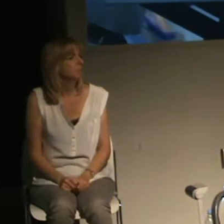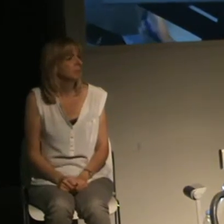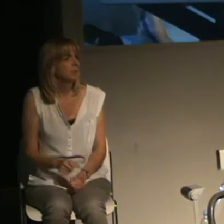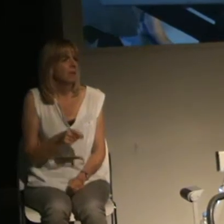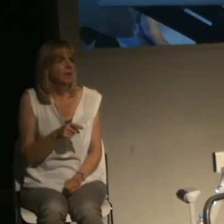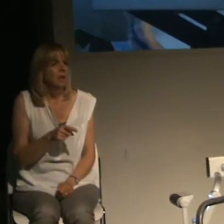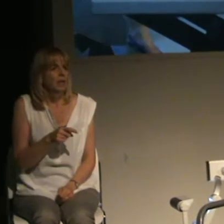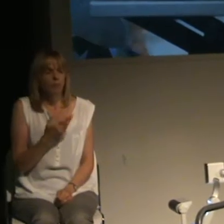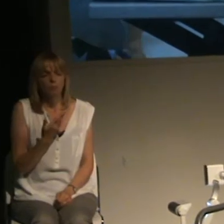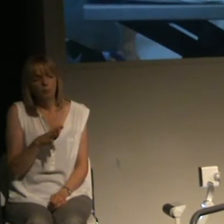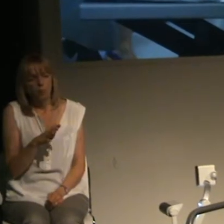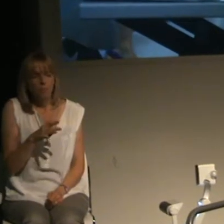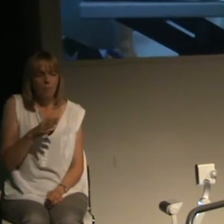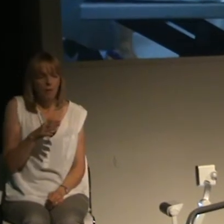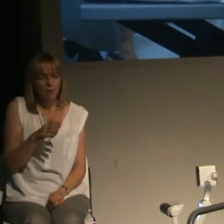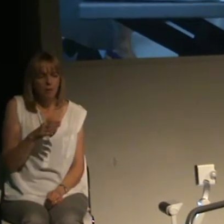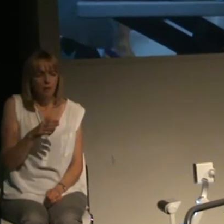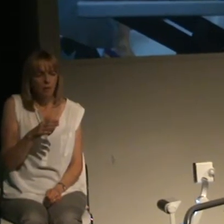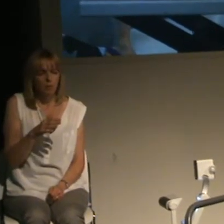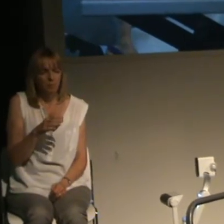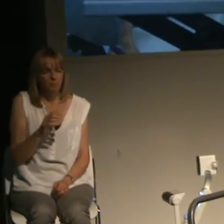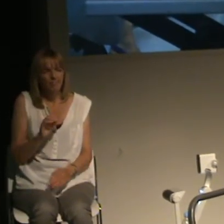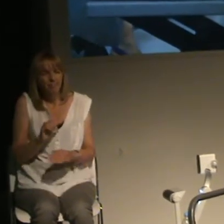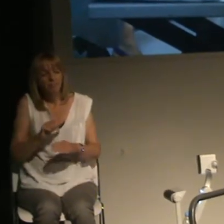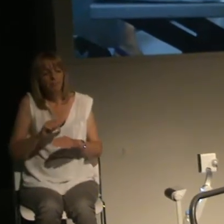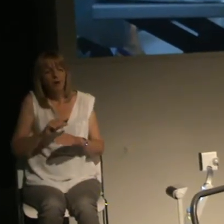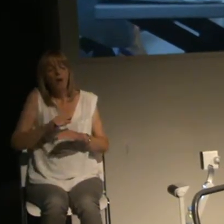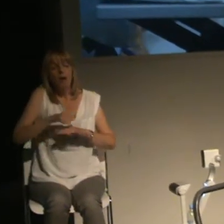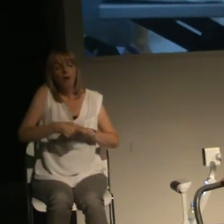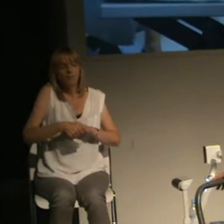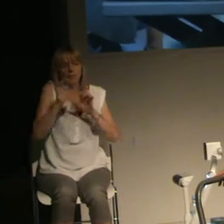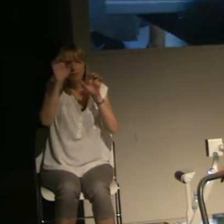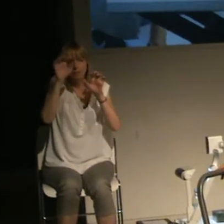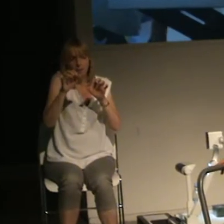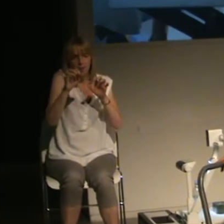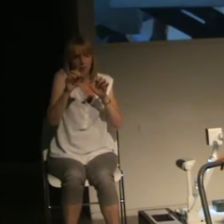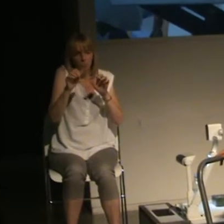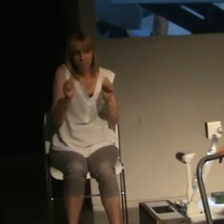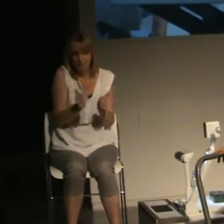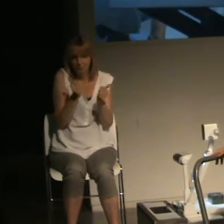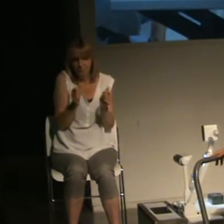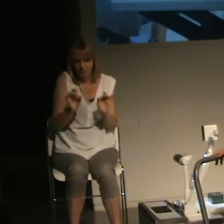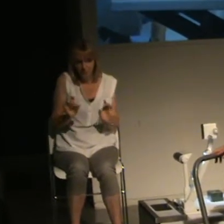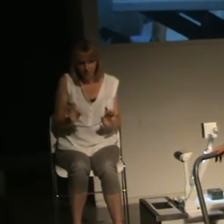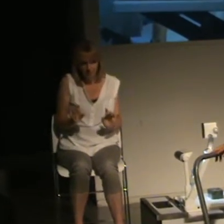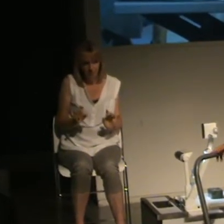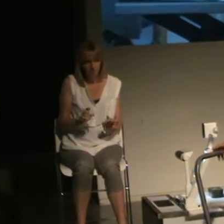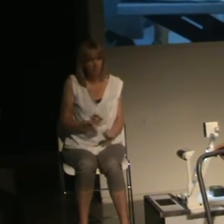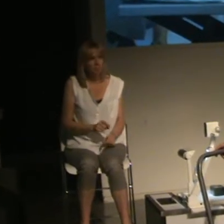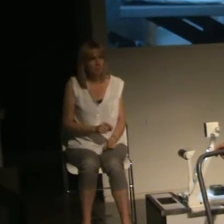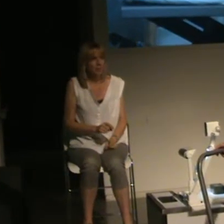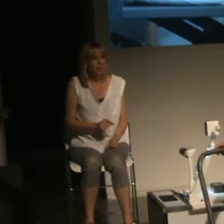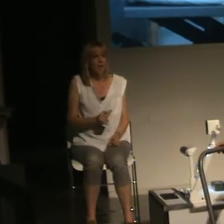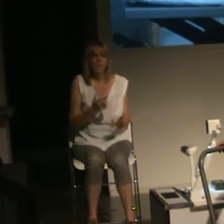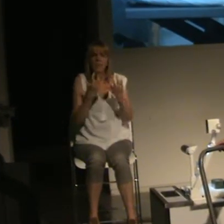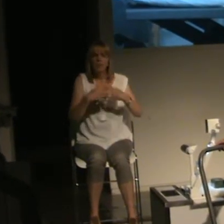dates from just after the time the dinosaurs had ended. And it was found by a civil engineer